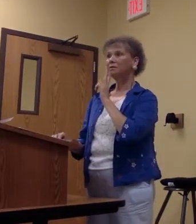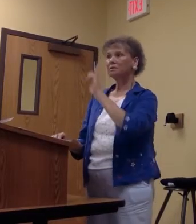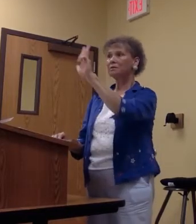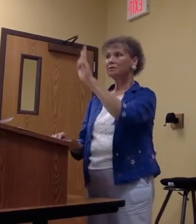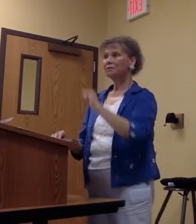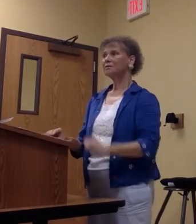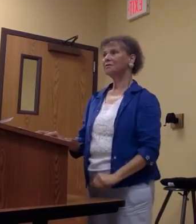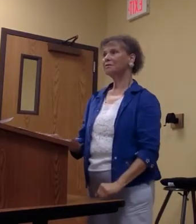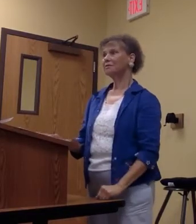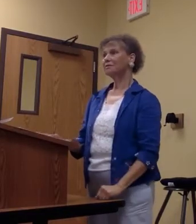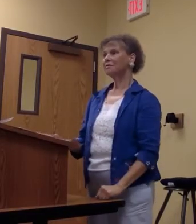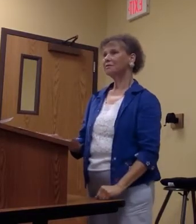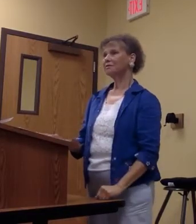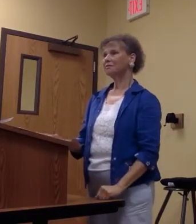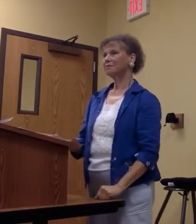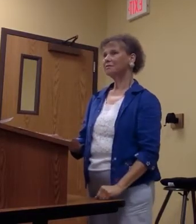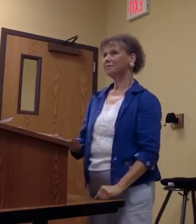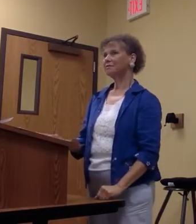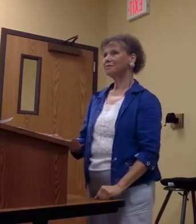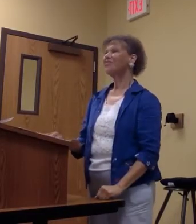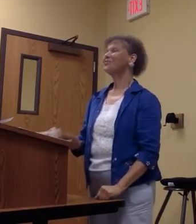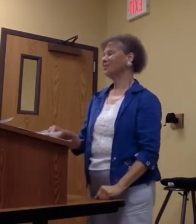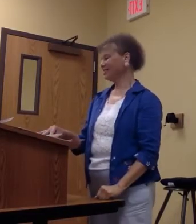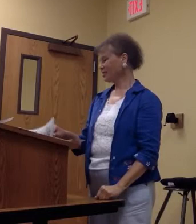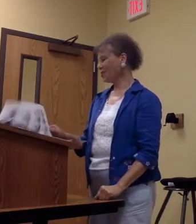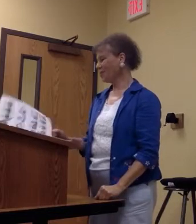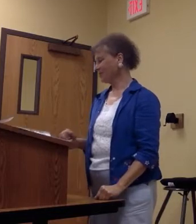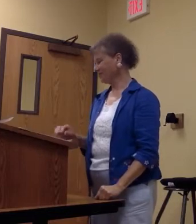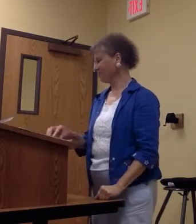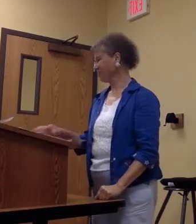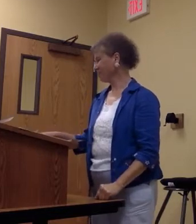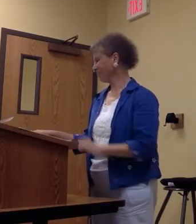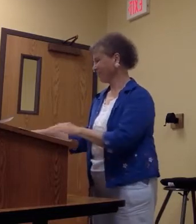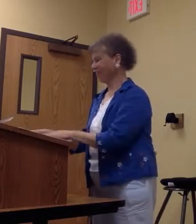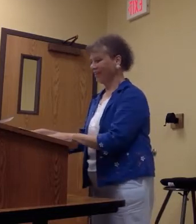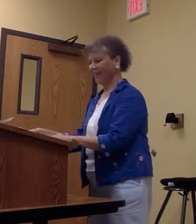3 years. 3 years old. All right.